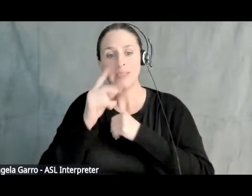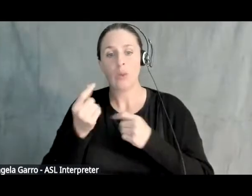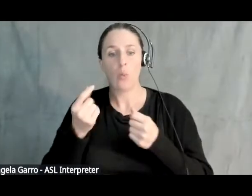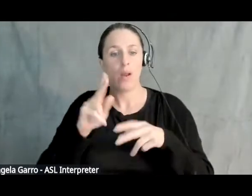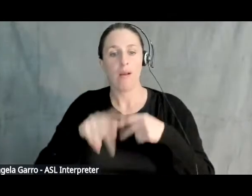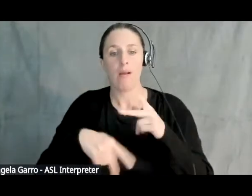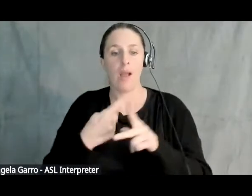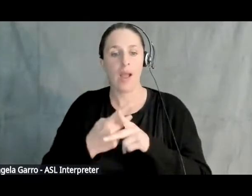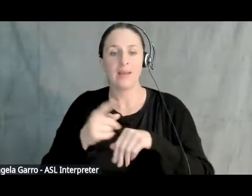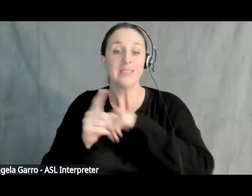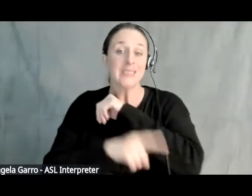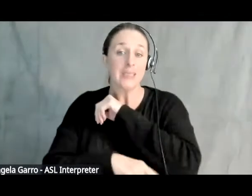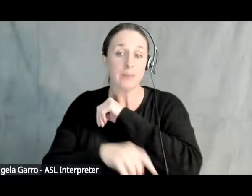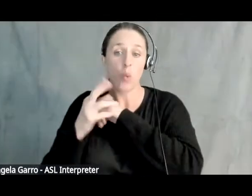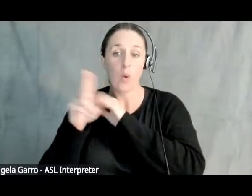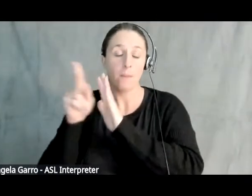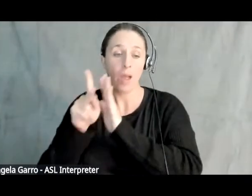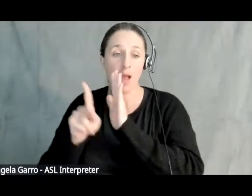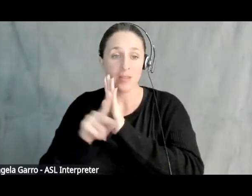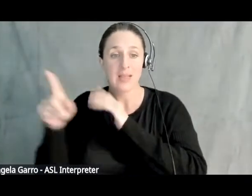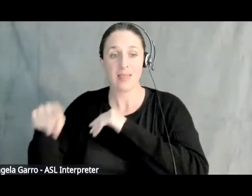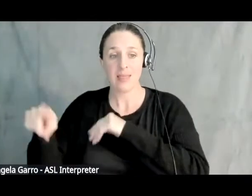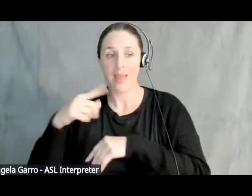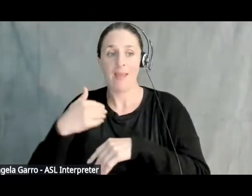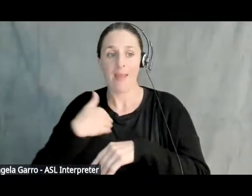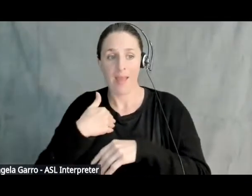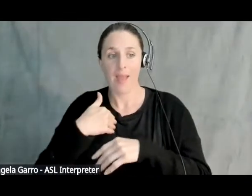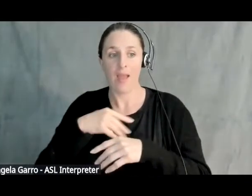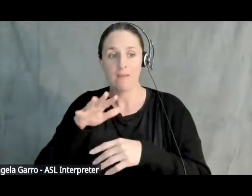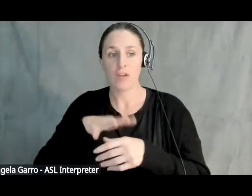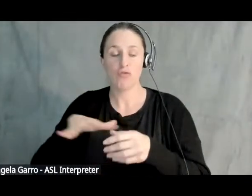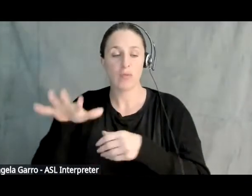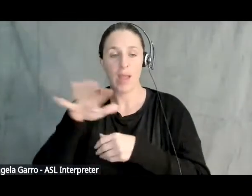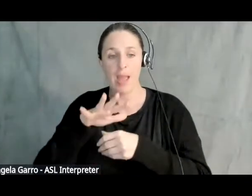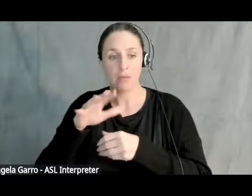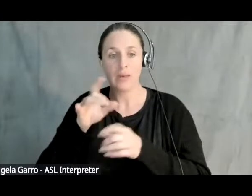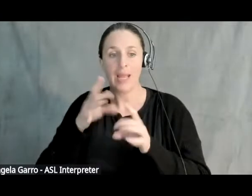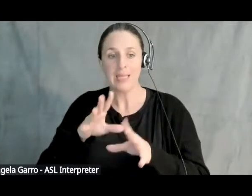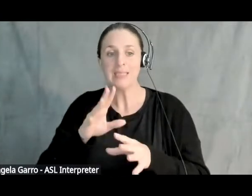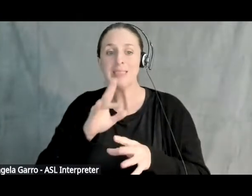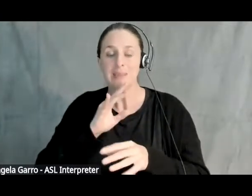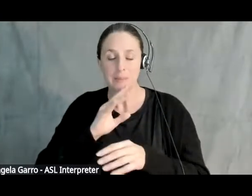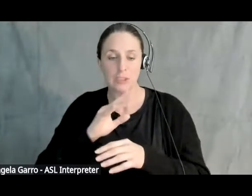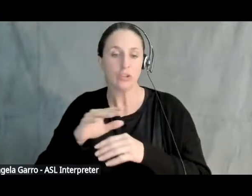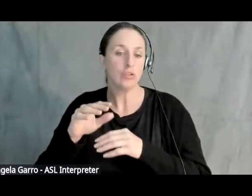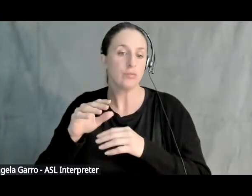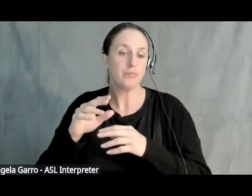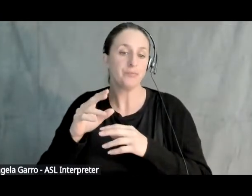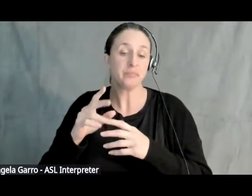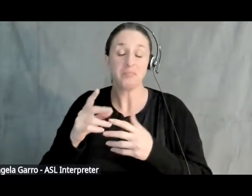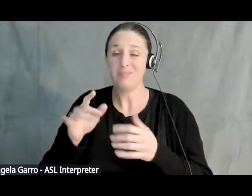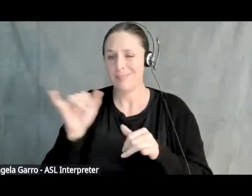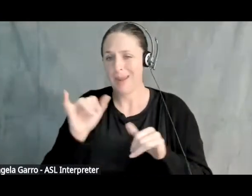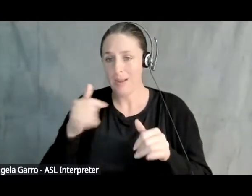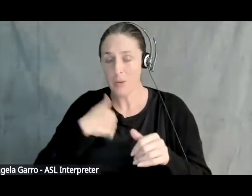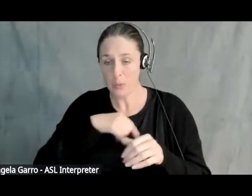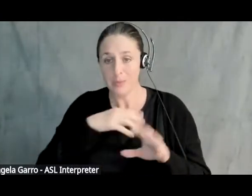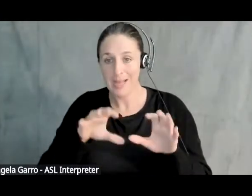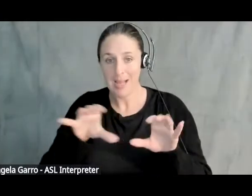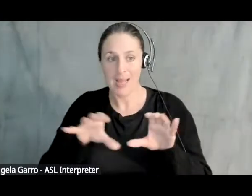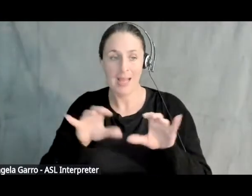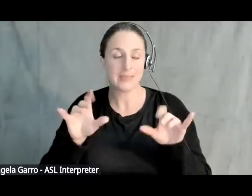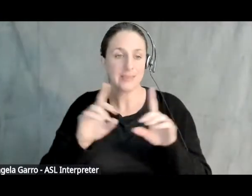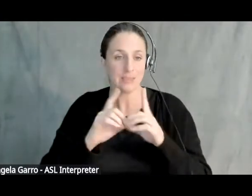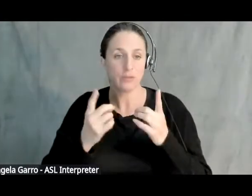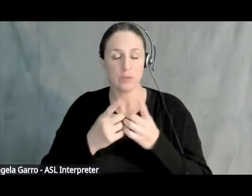discipline or policy they have around hate speech, similar to what we've done as a district. We try to gather that and what our schools are doing. So